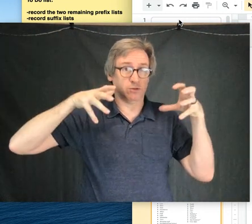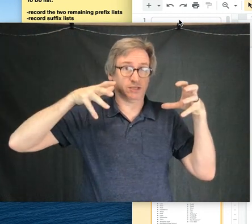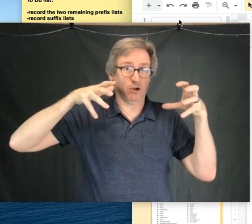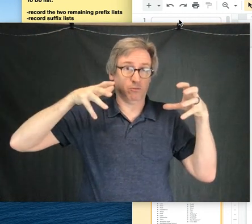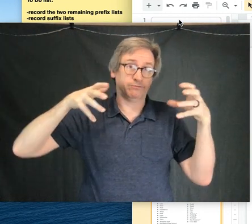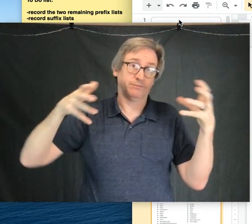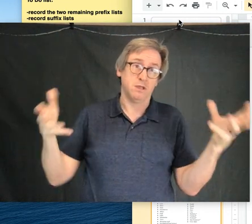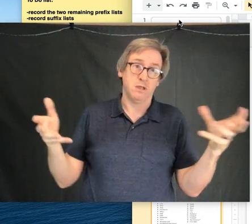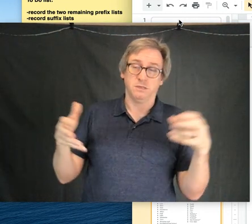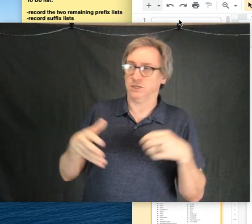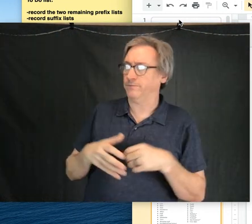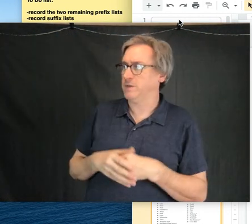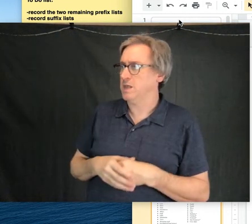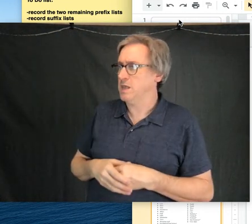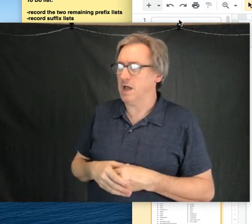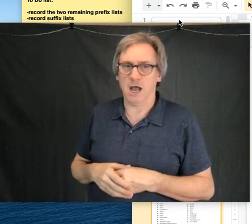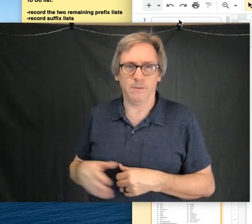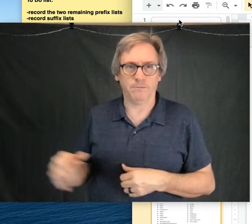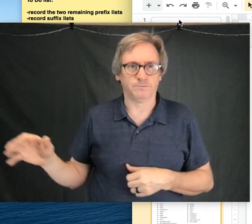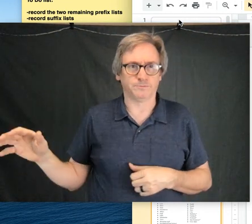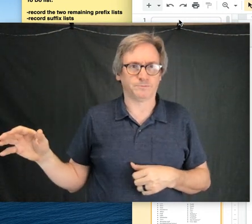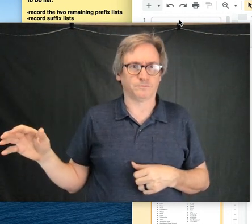them close to home. So,